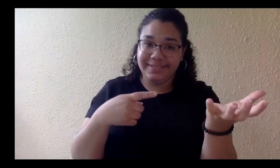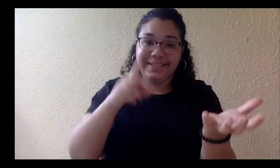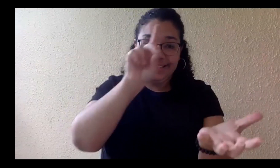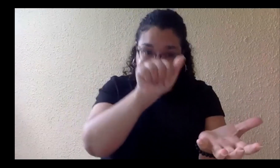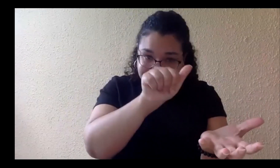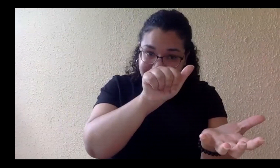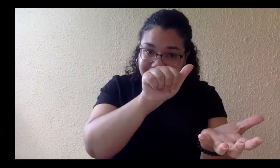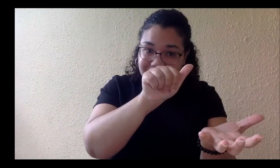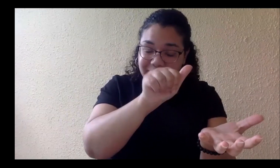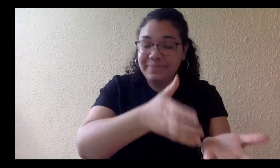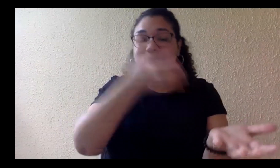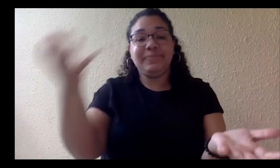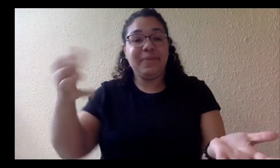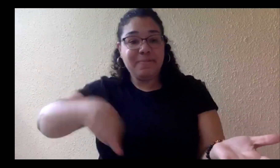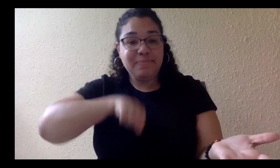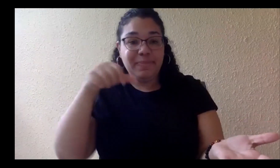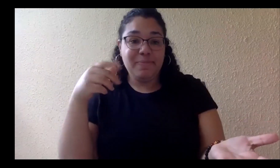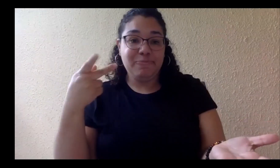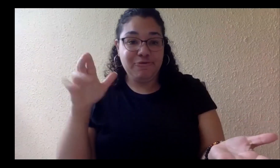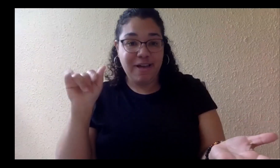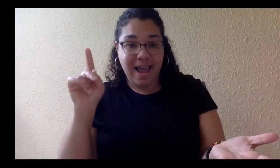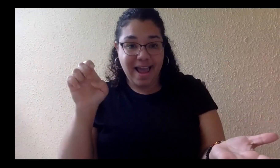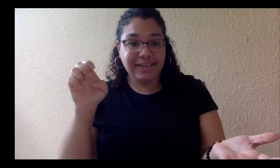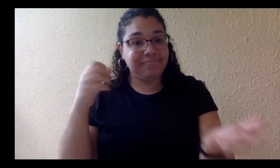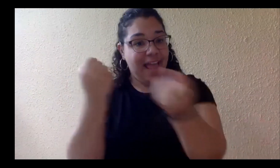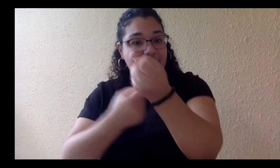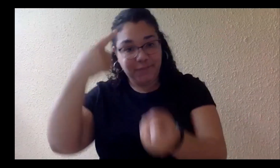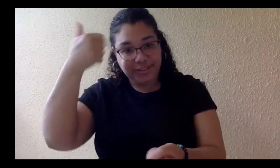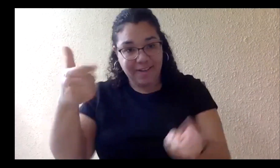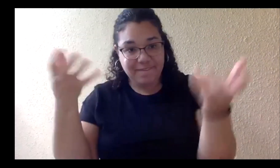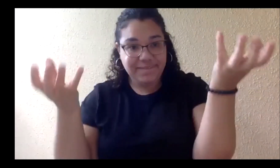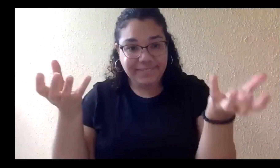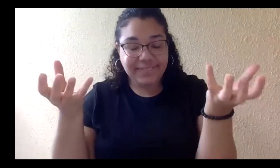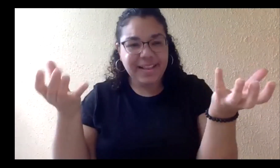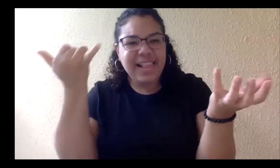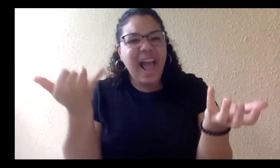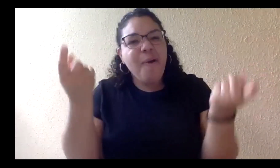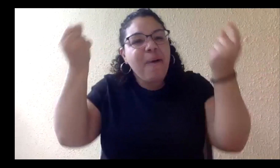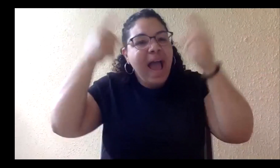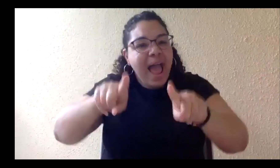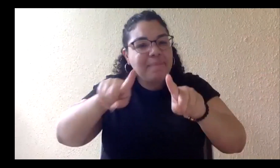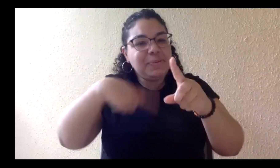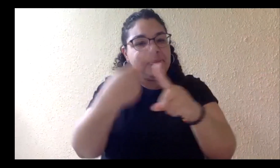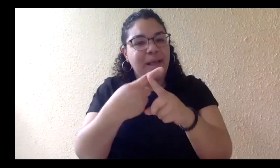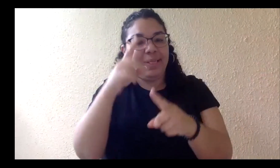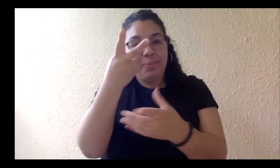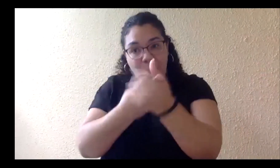So again, I've talked multiple times about disability. We've talked about pride, advocating for